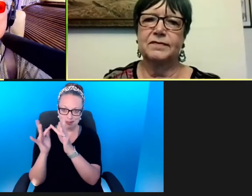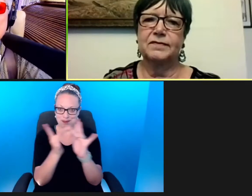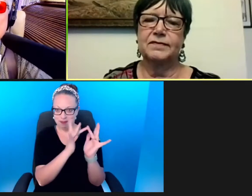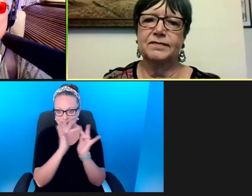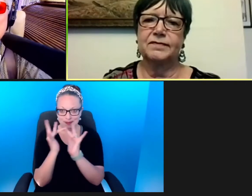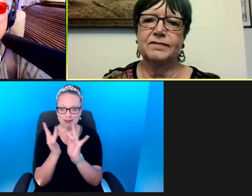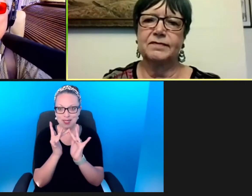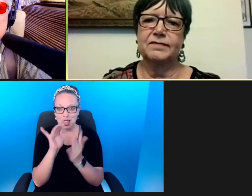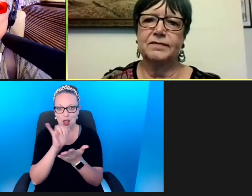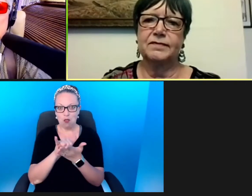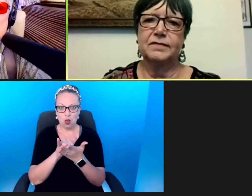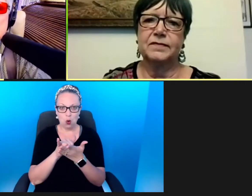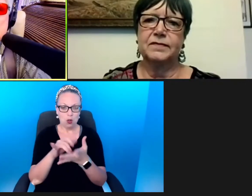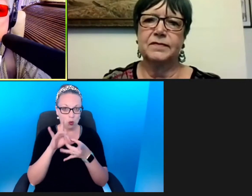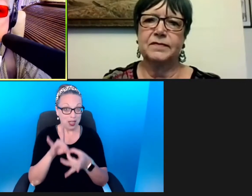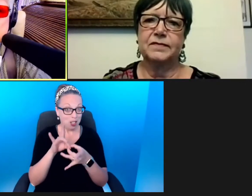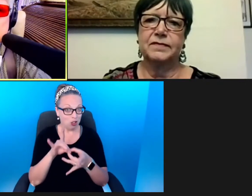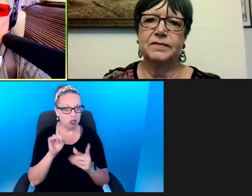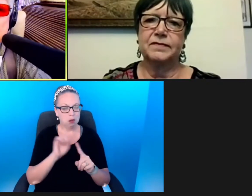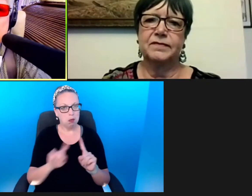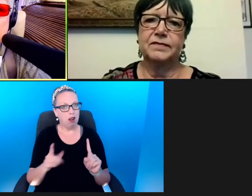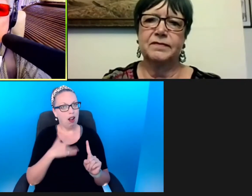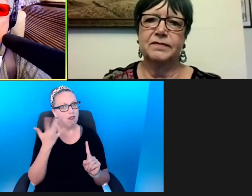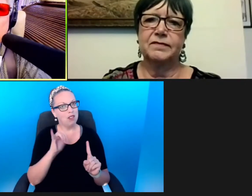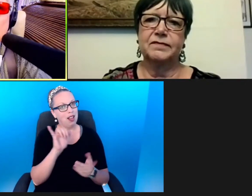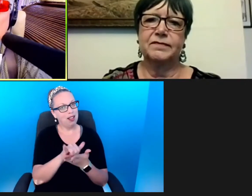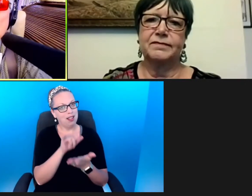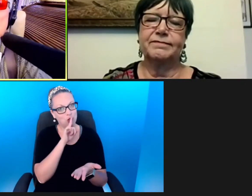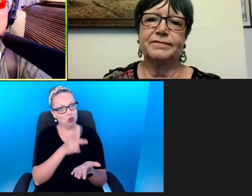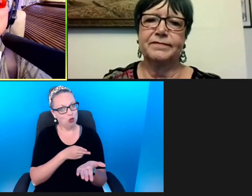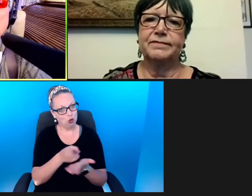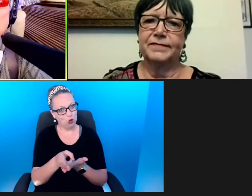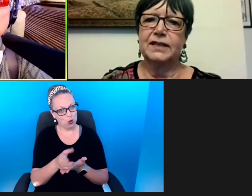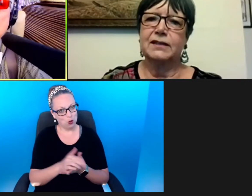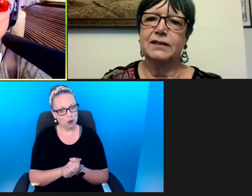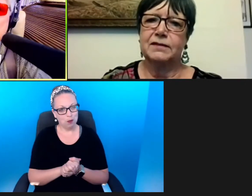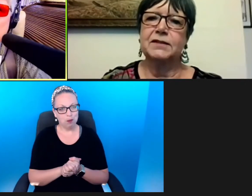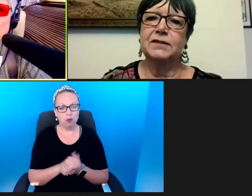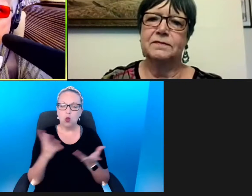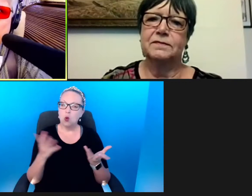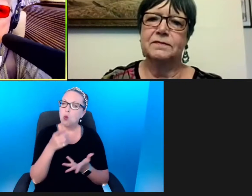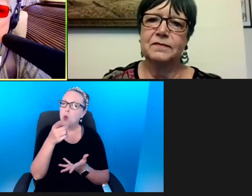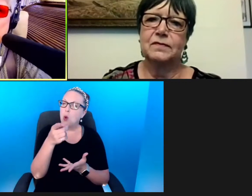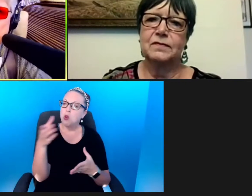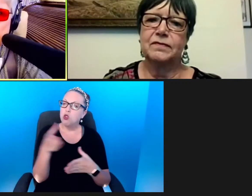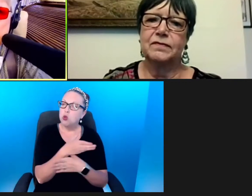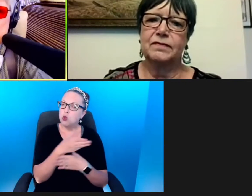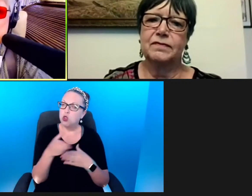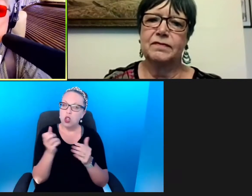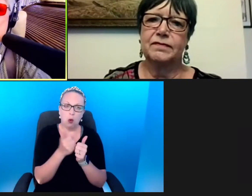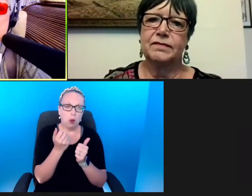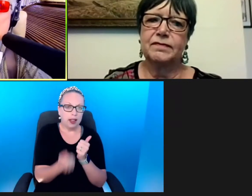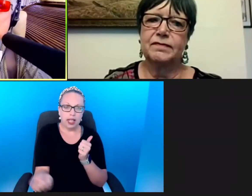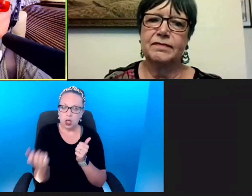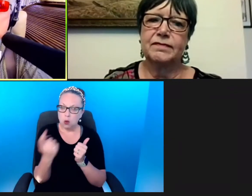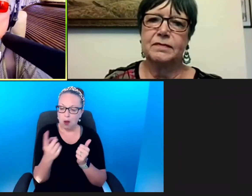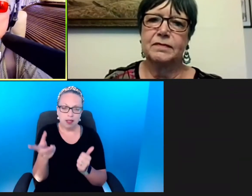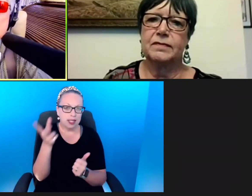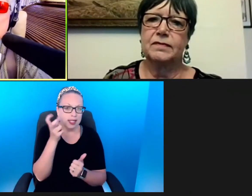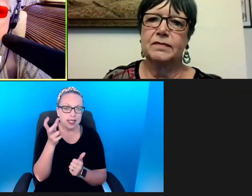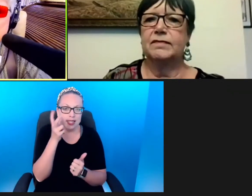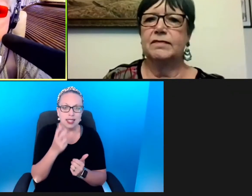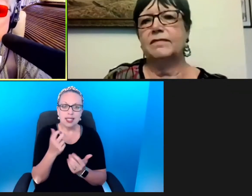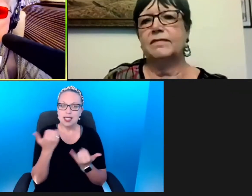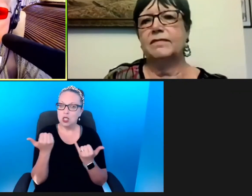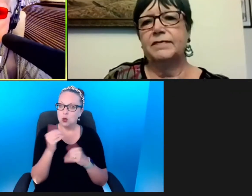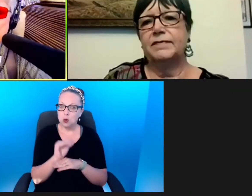but I believe that's true. What would you share with anyone who's listening to this,